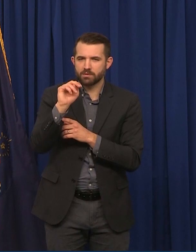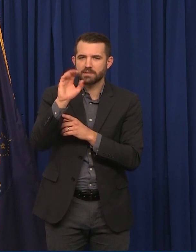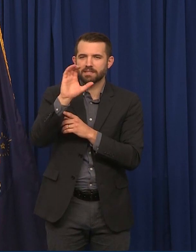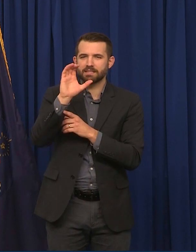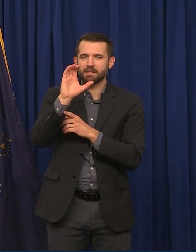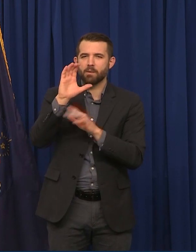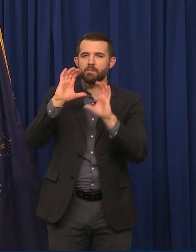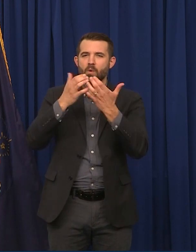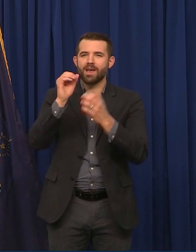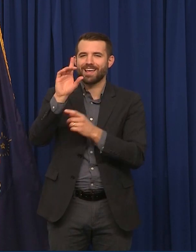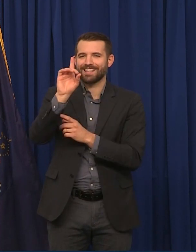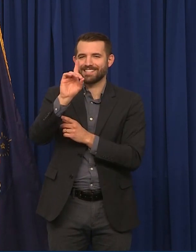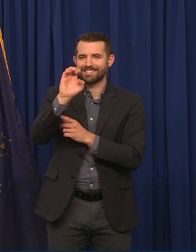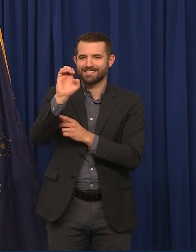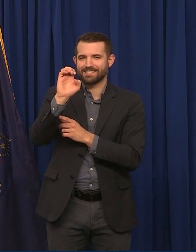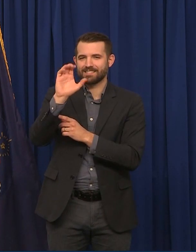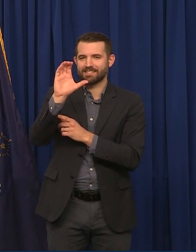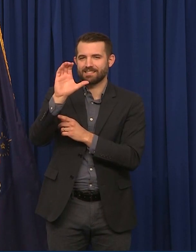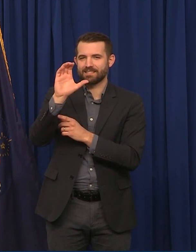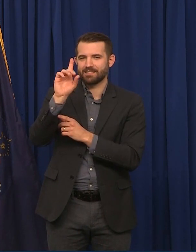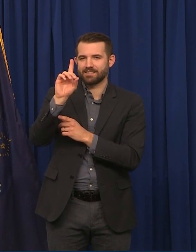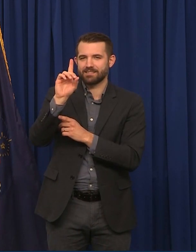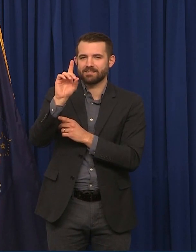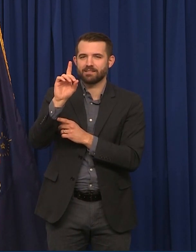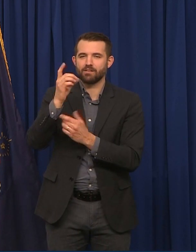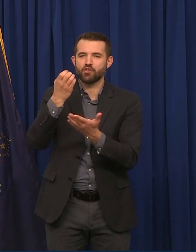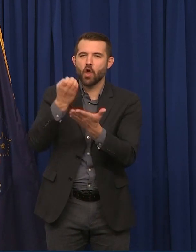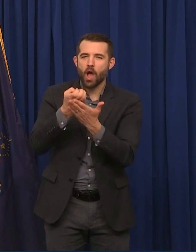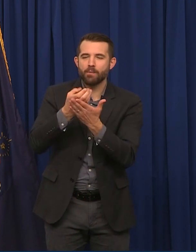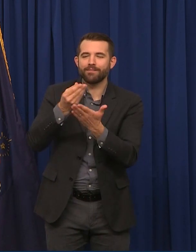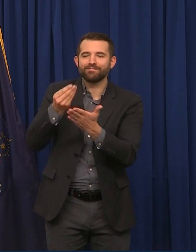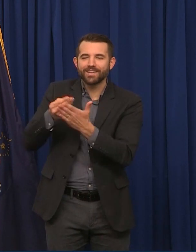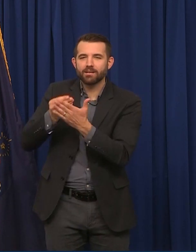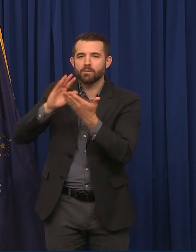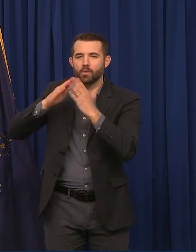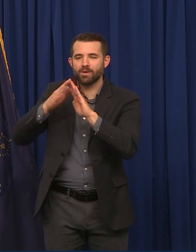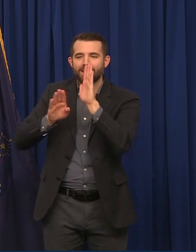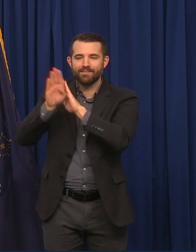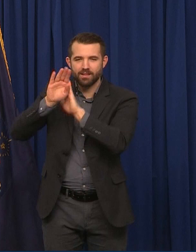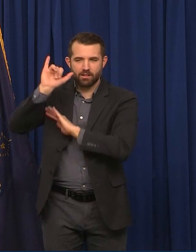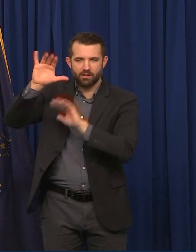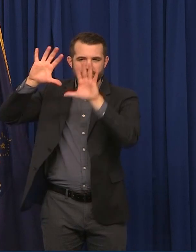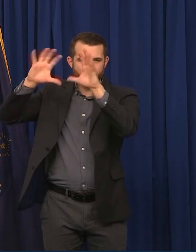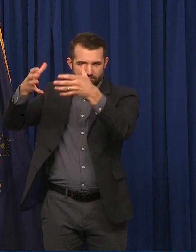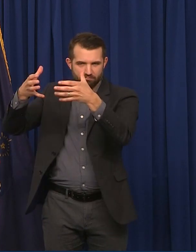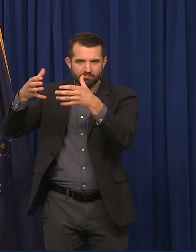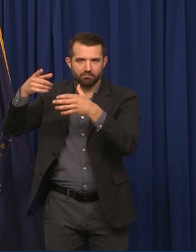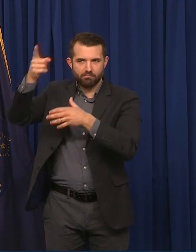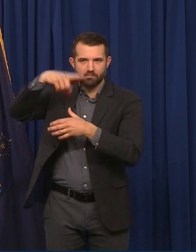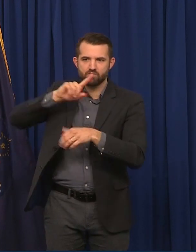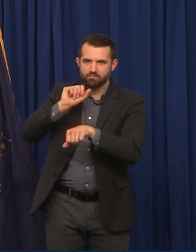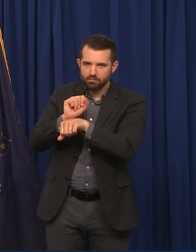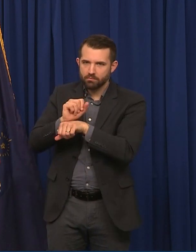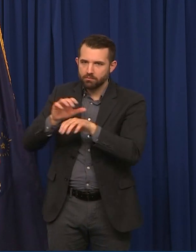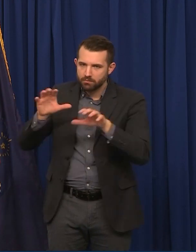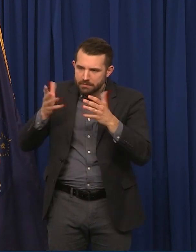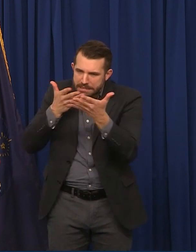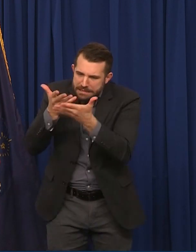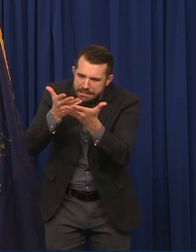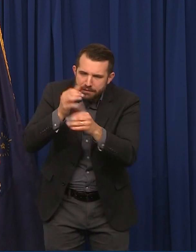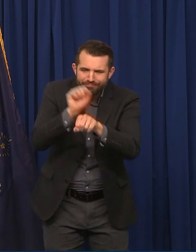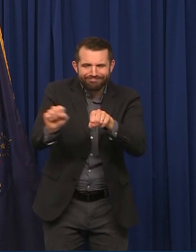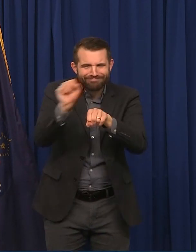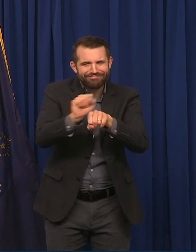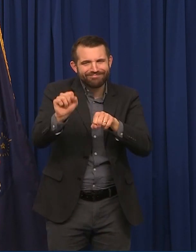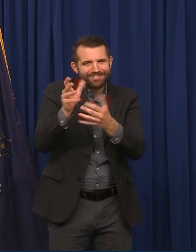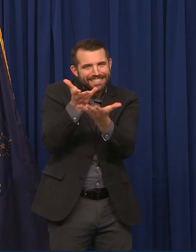state's production of PPE so that we can have a more reliable supply chain of PPE and really try to avoid the scenario